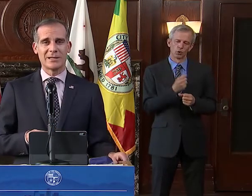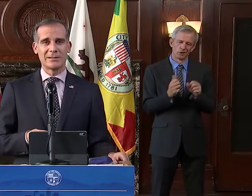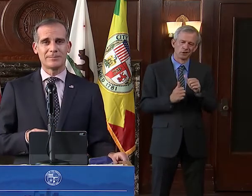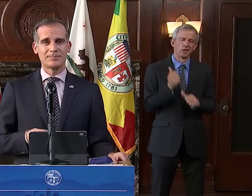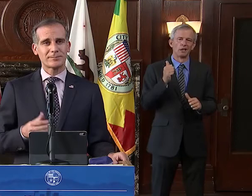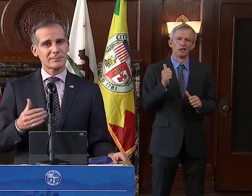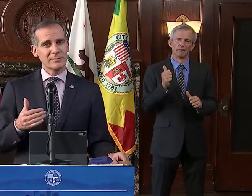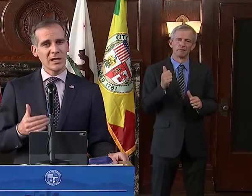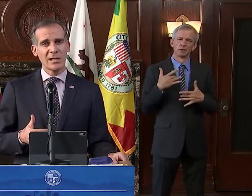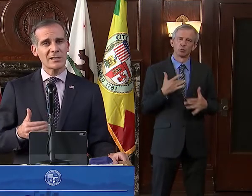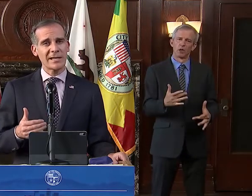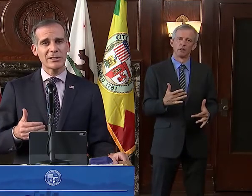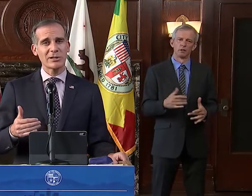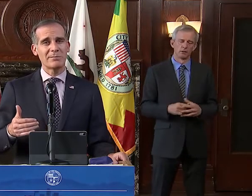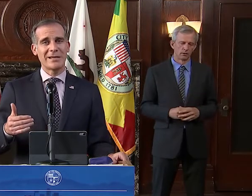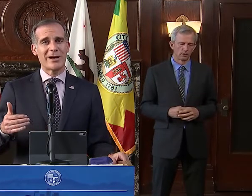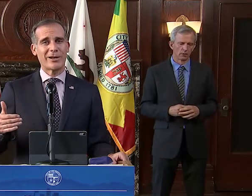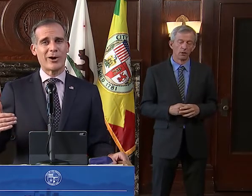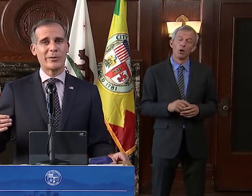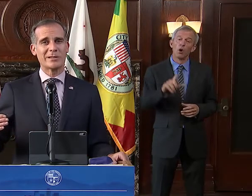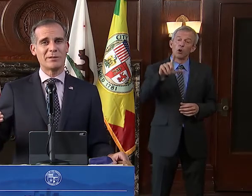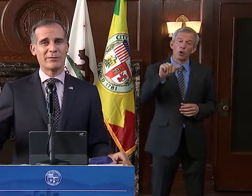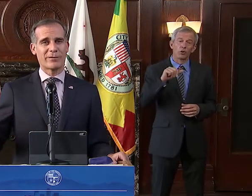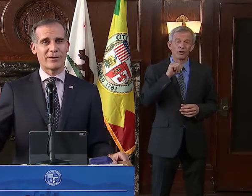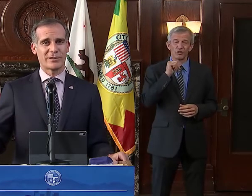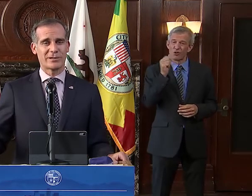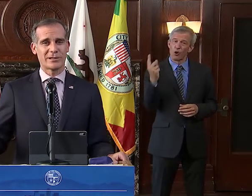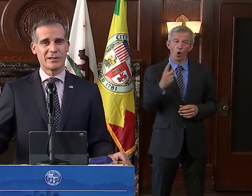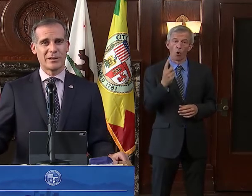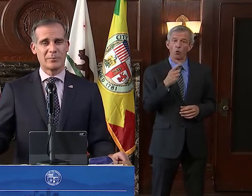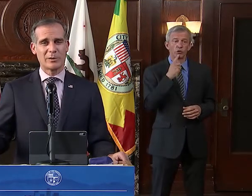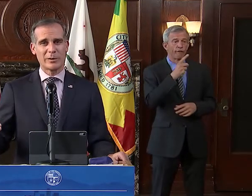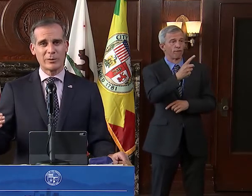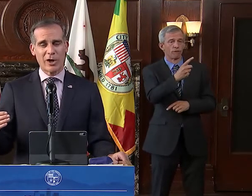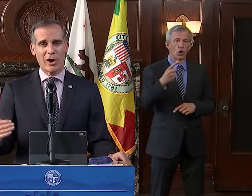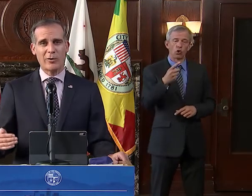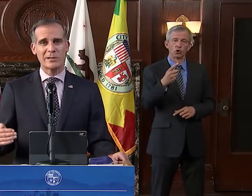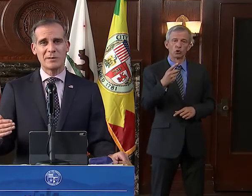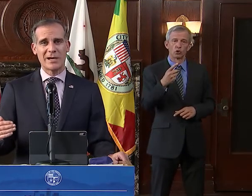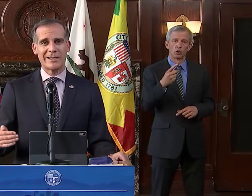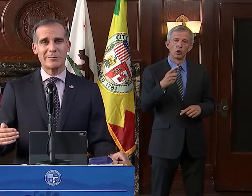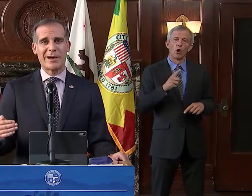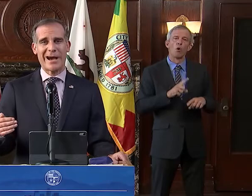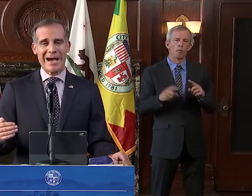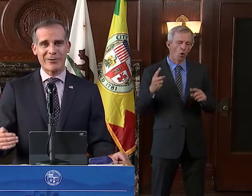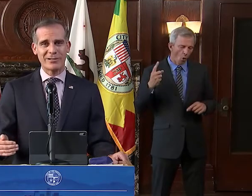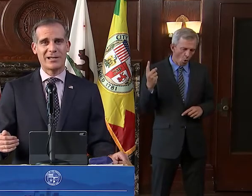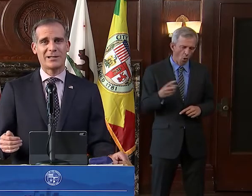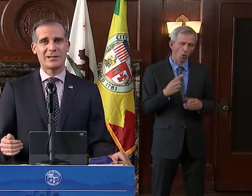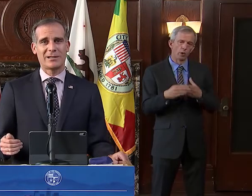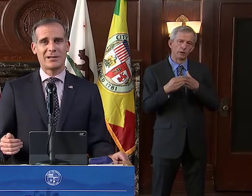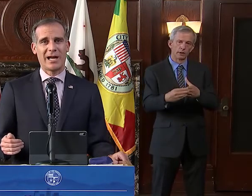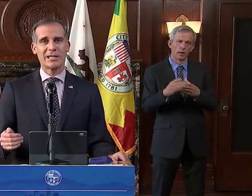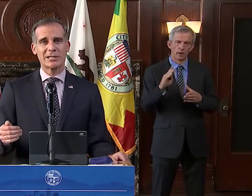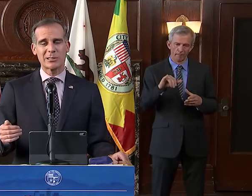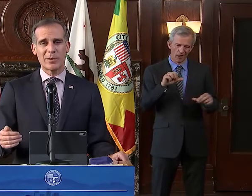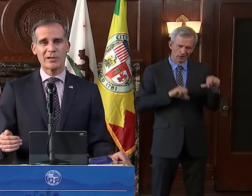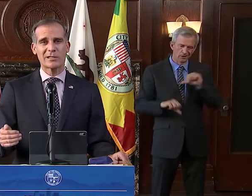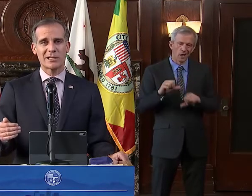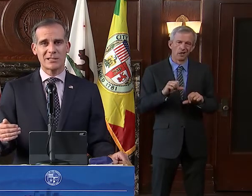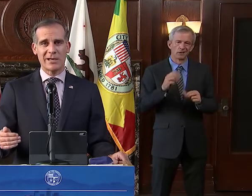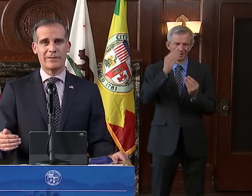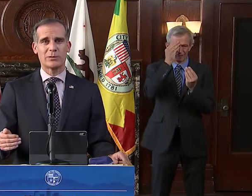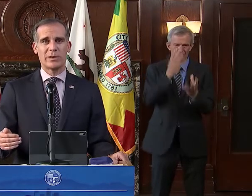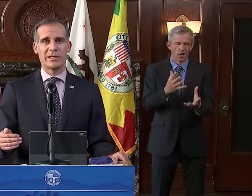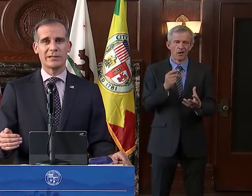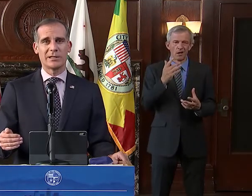ways. Los Angeles may not always be first, but we will always be guided by our data and the